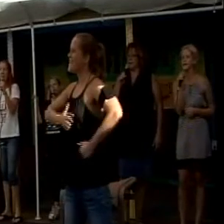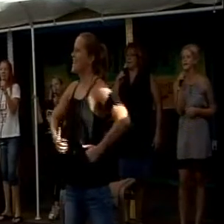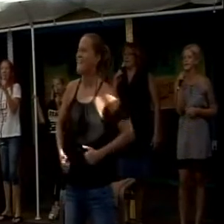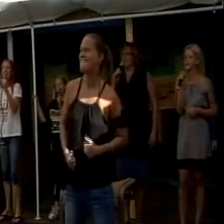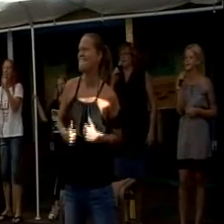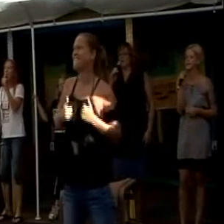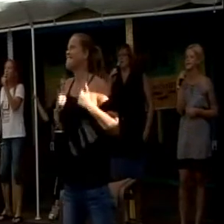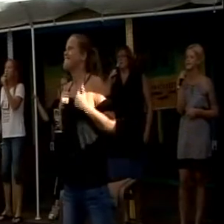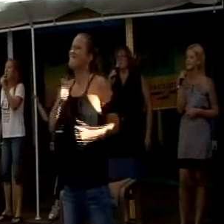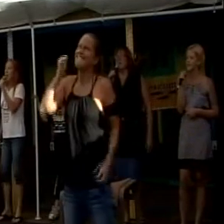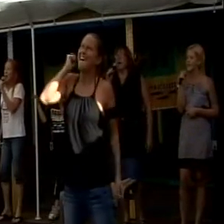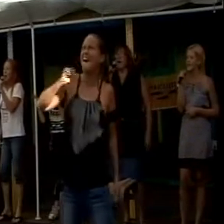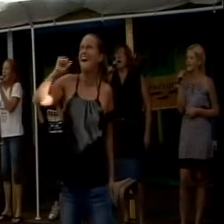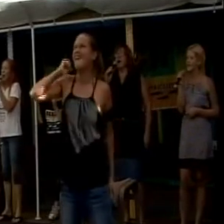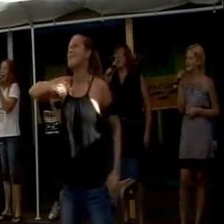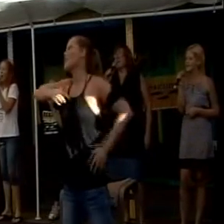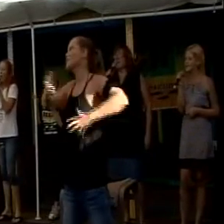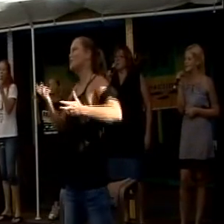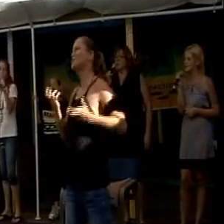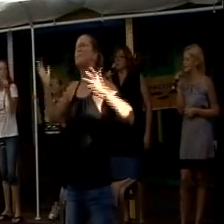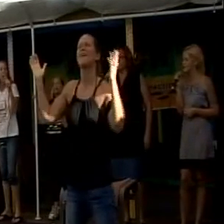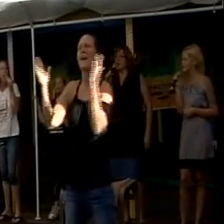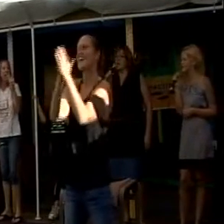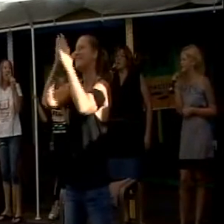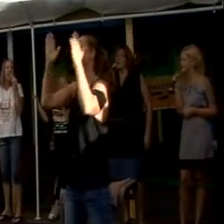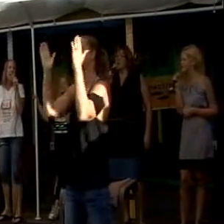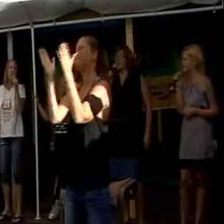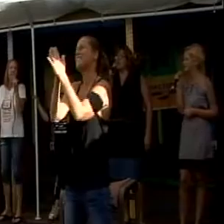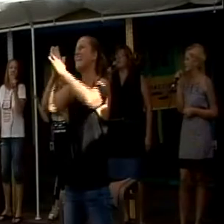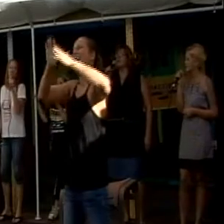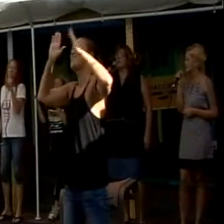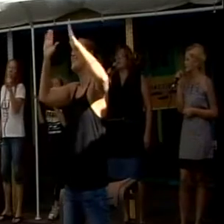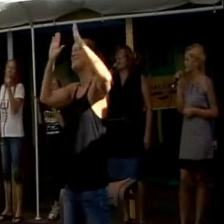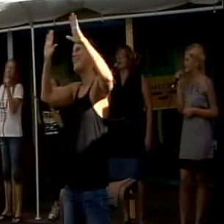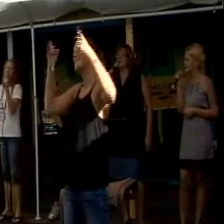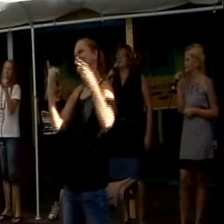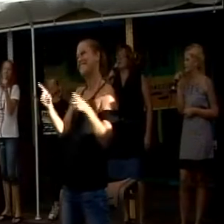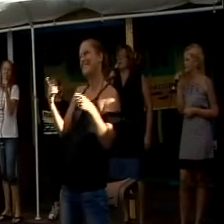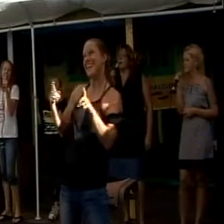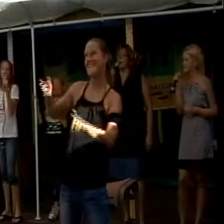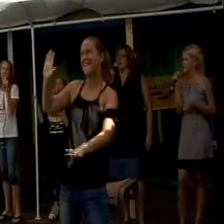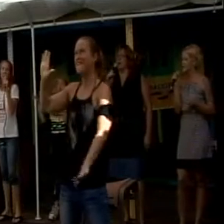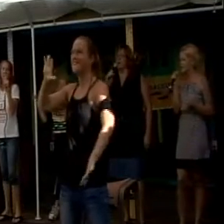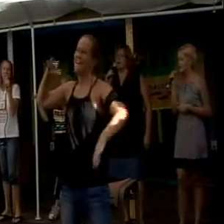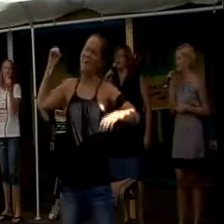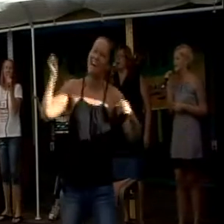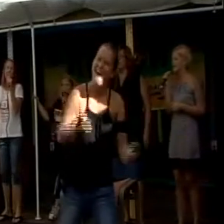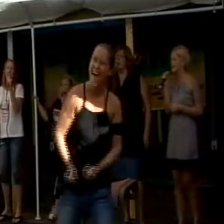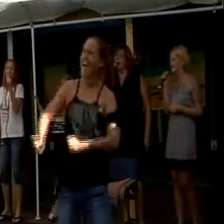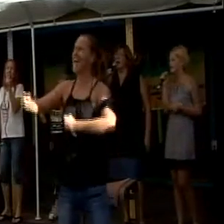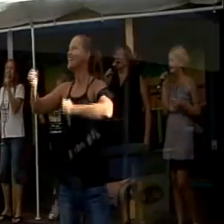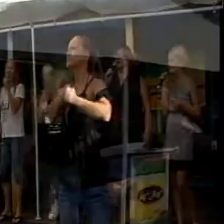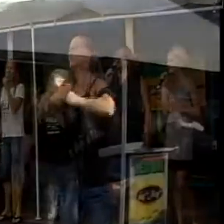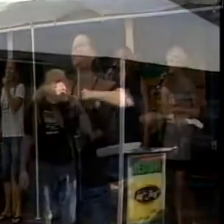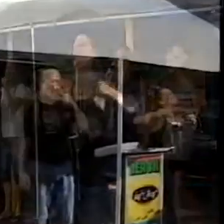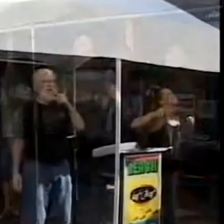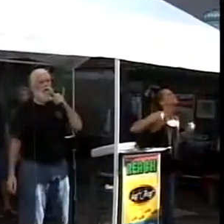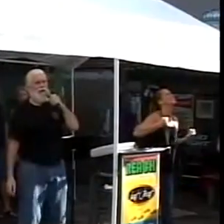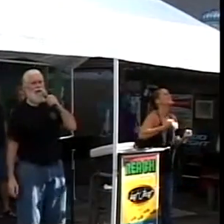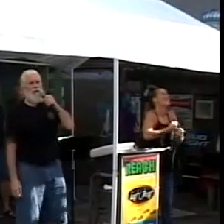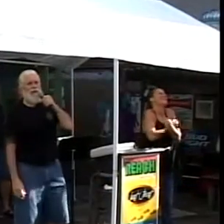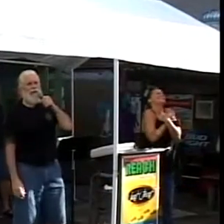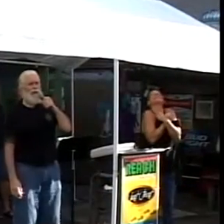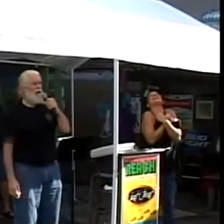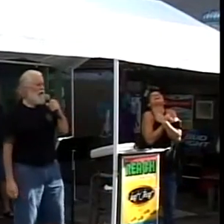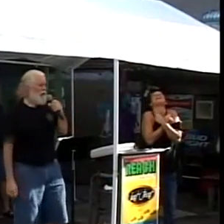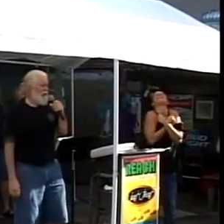my days, I want to praise the wonders of your mighty